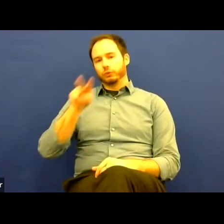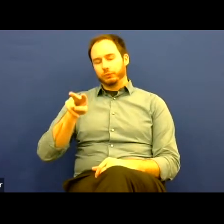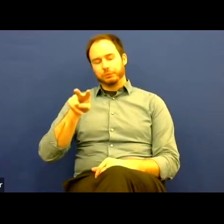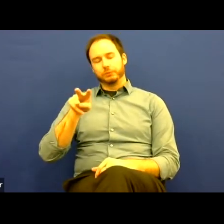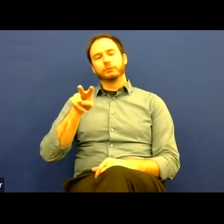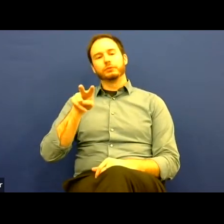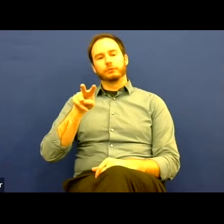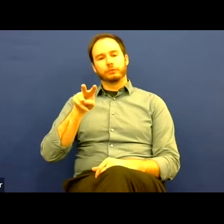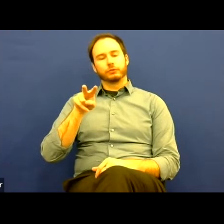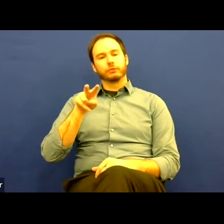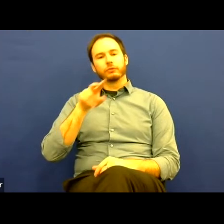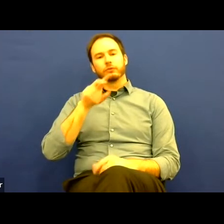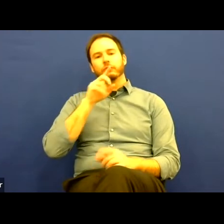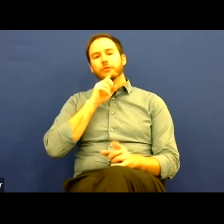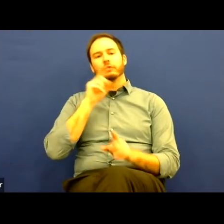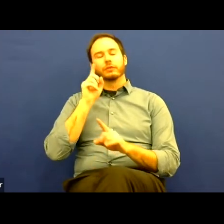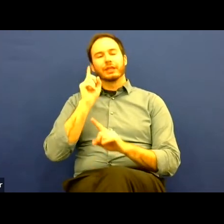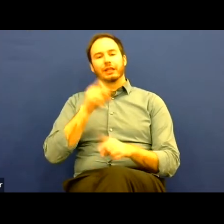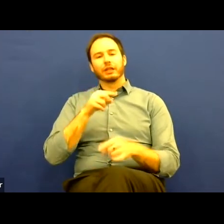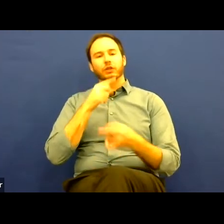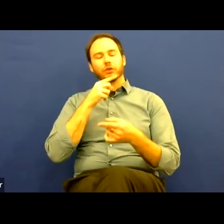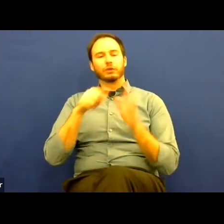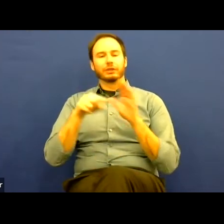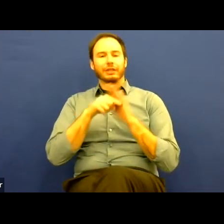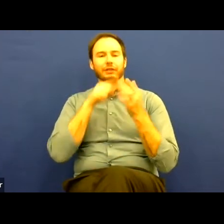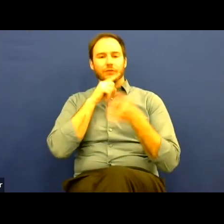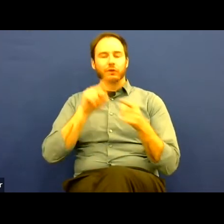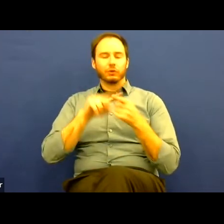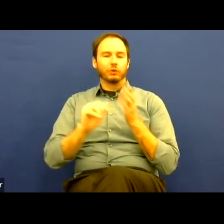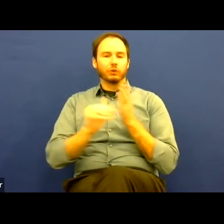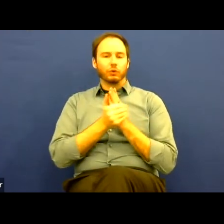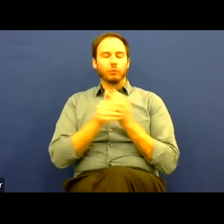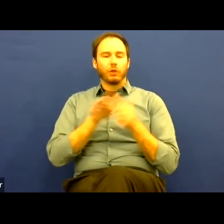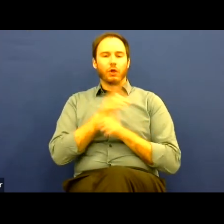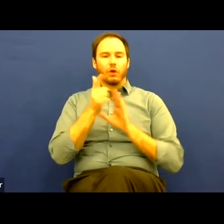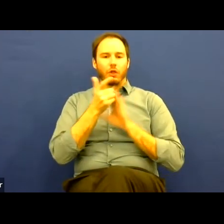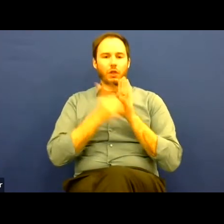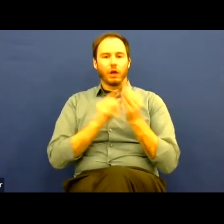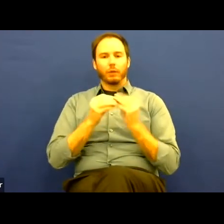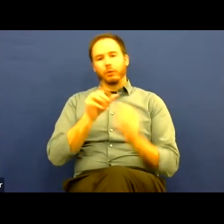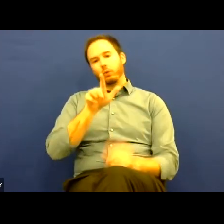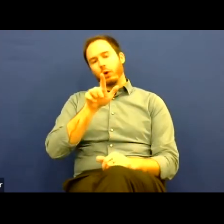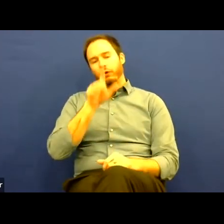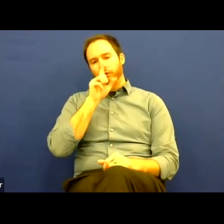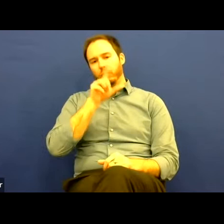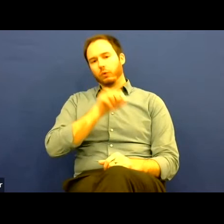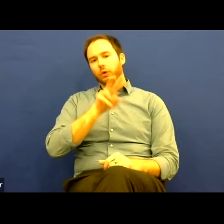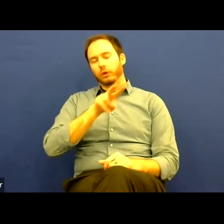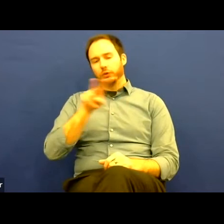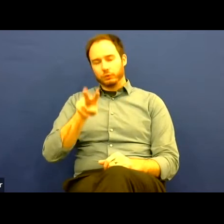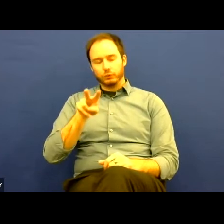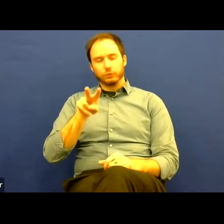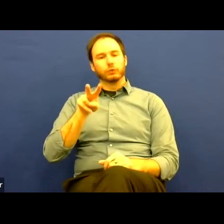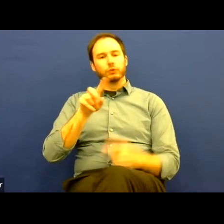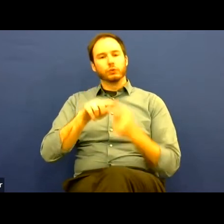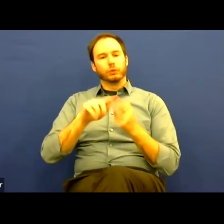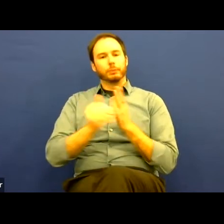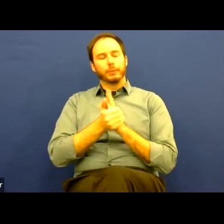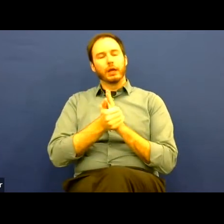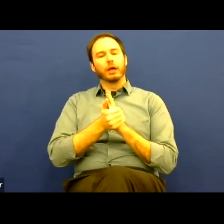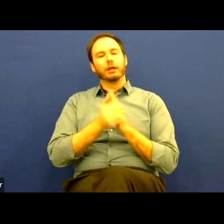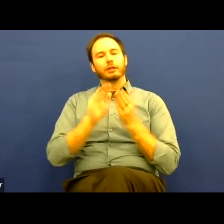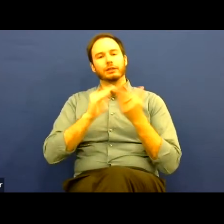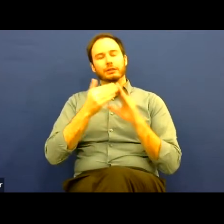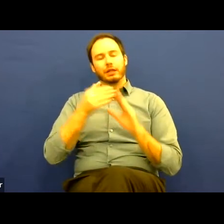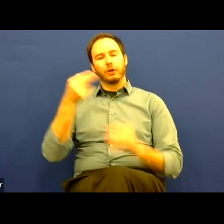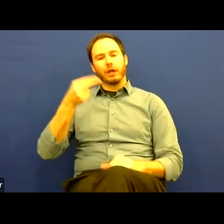25-362/2022 to issue a negative declaration and adopt local law number 21 of 2022 to amend the town of